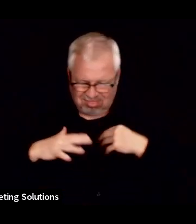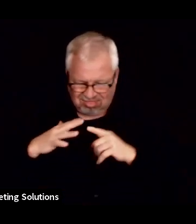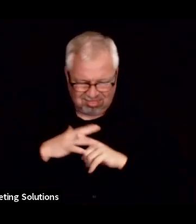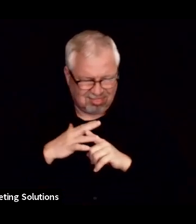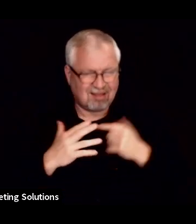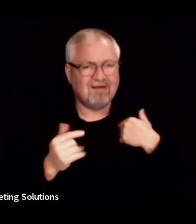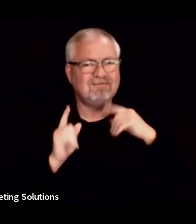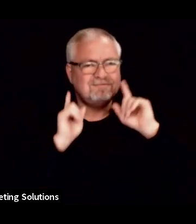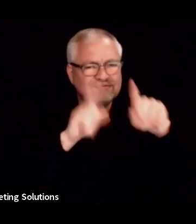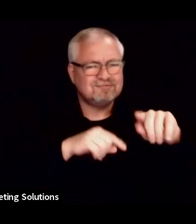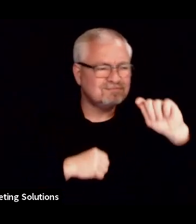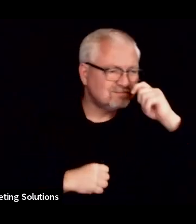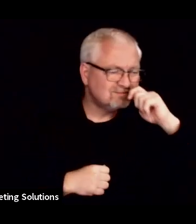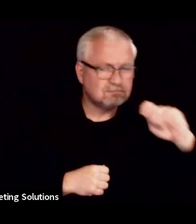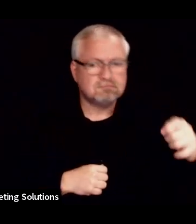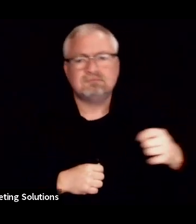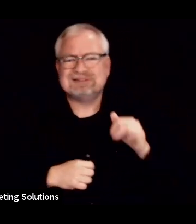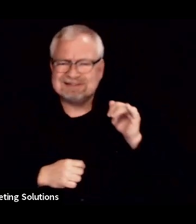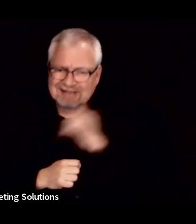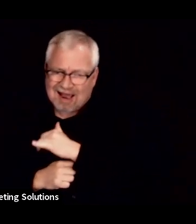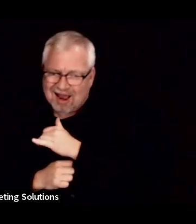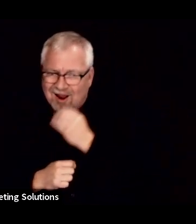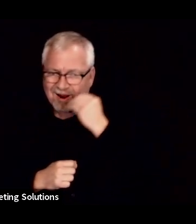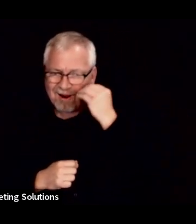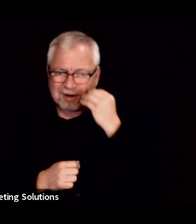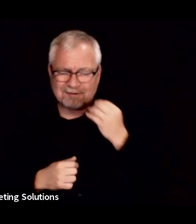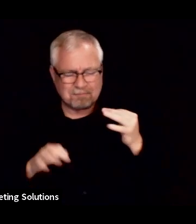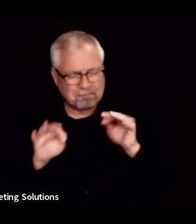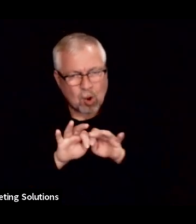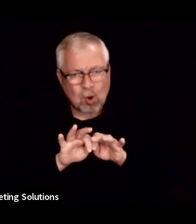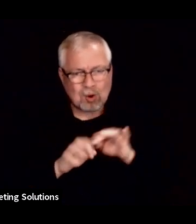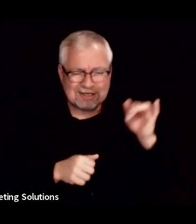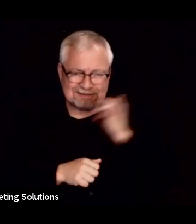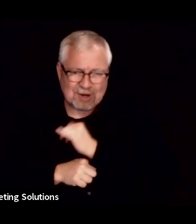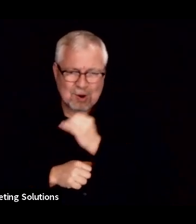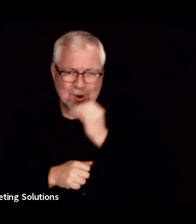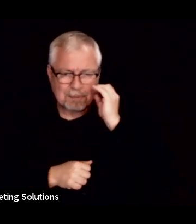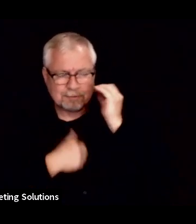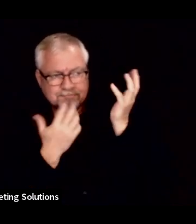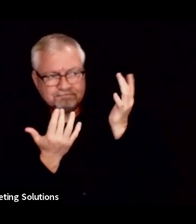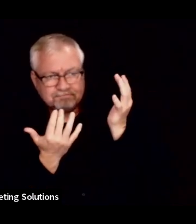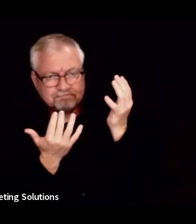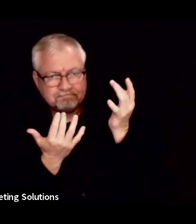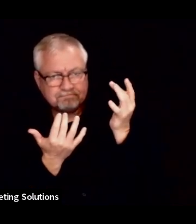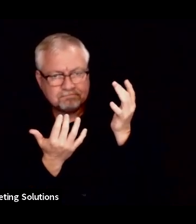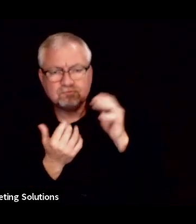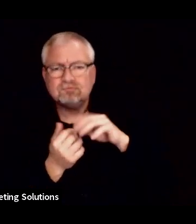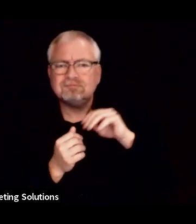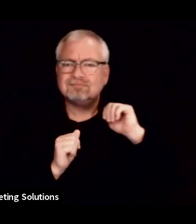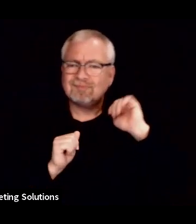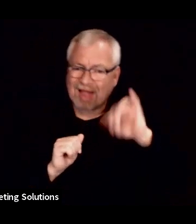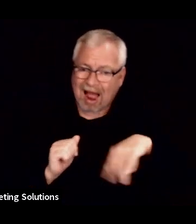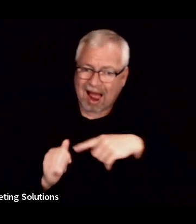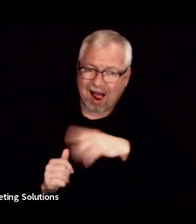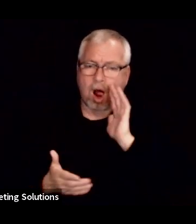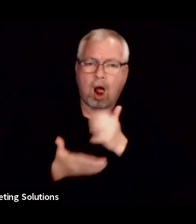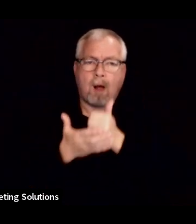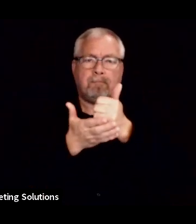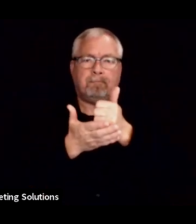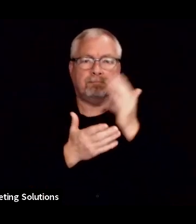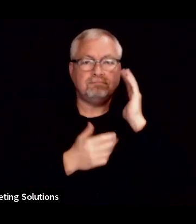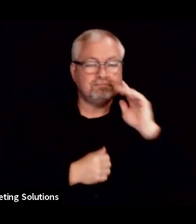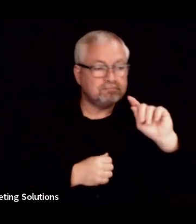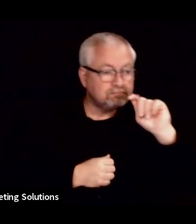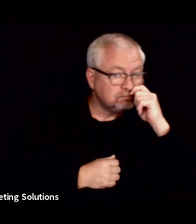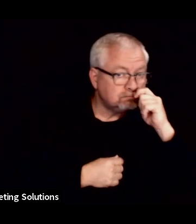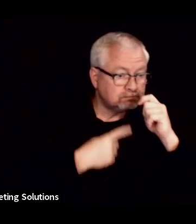our Stay Safe Minnesota strategy. And all of us can do our part by really taking that guidance to heart, that